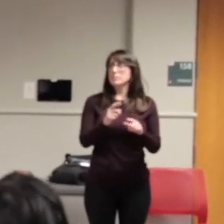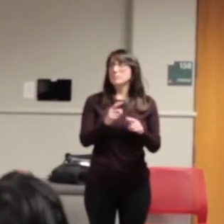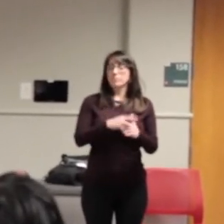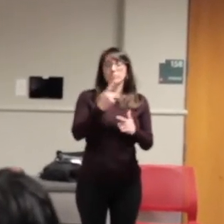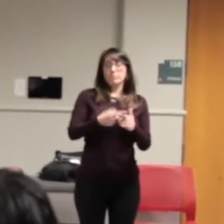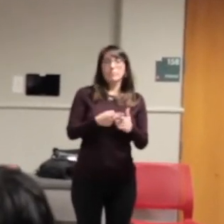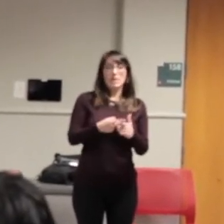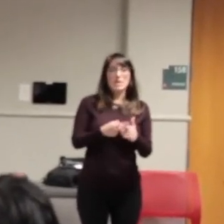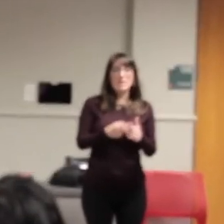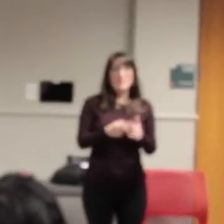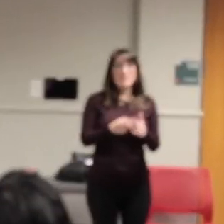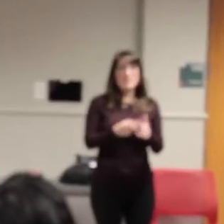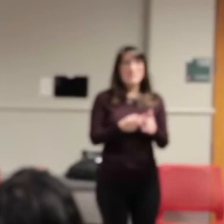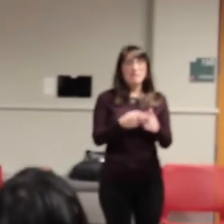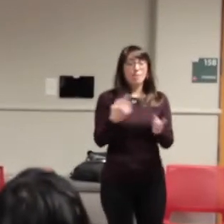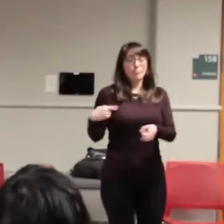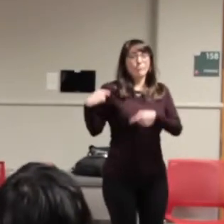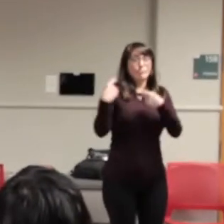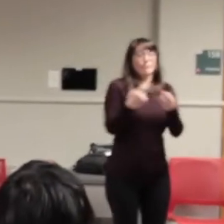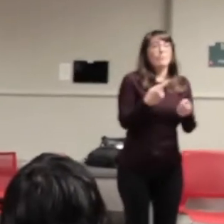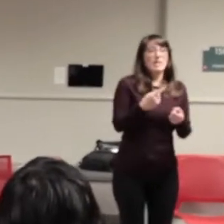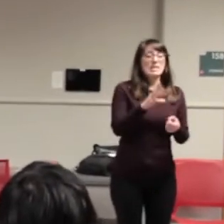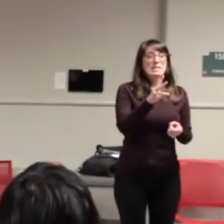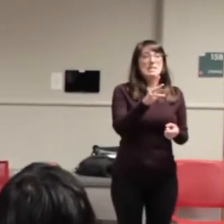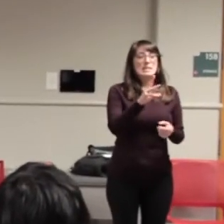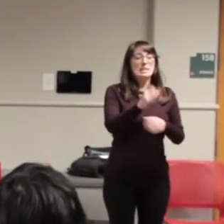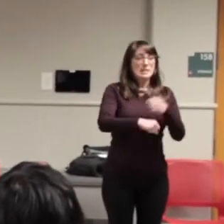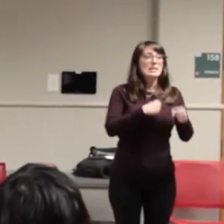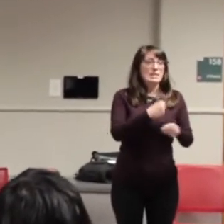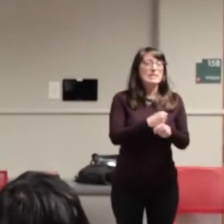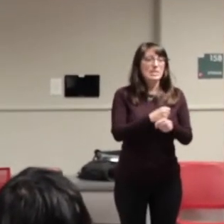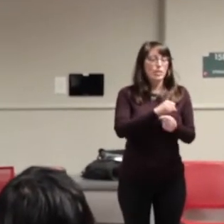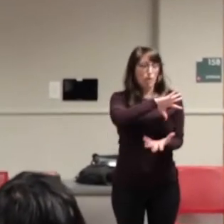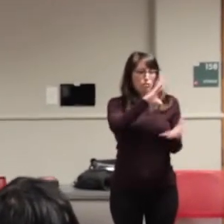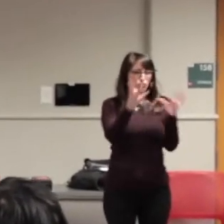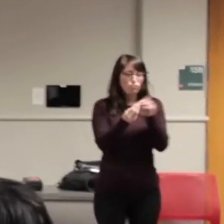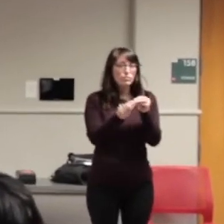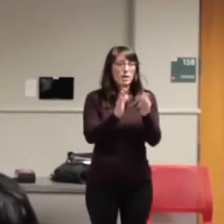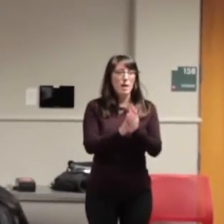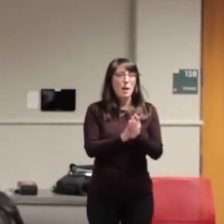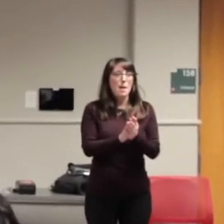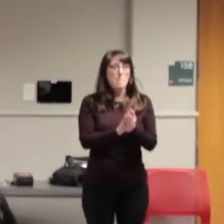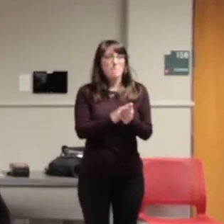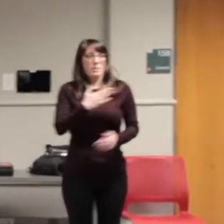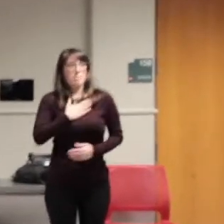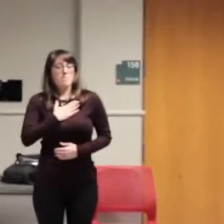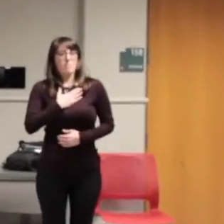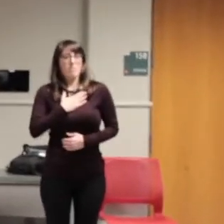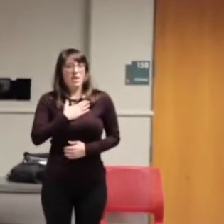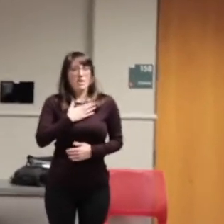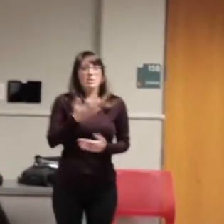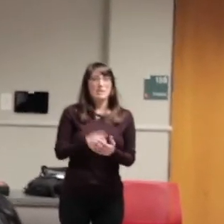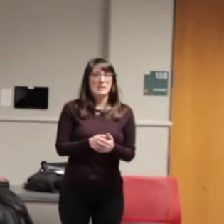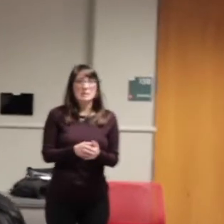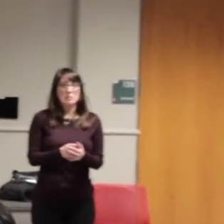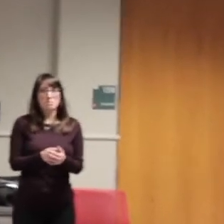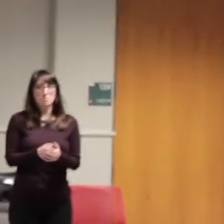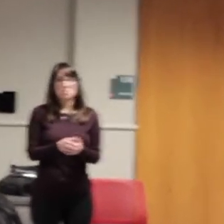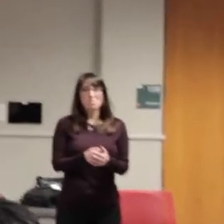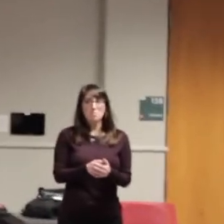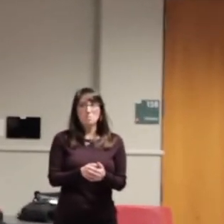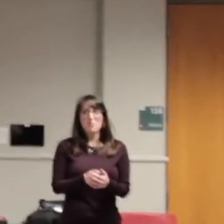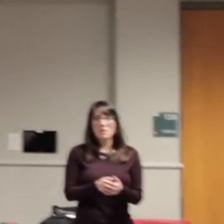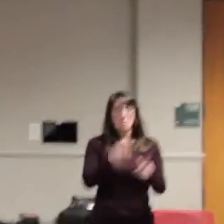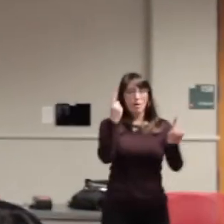guess. Since 2016 I've been writing a poem a year. It like sums up my mission. So start in 2016, 2020. It's probably going to be the last one actually.